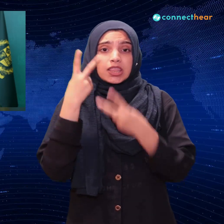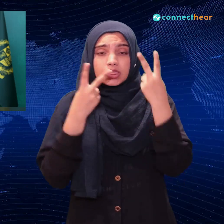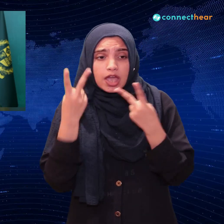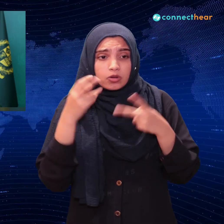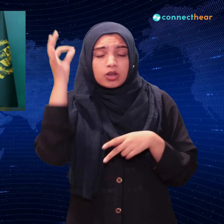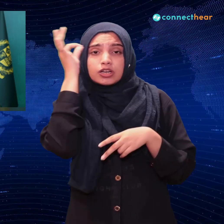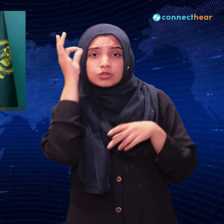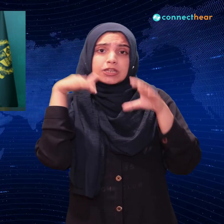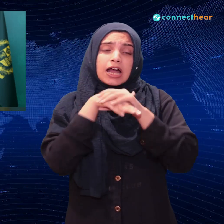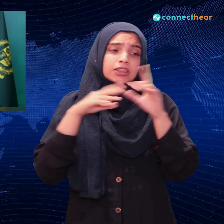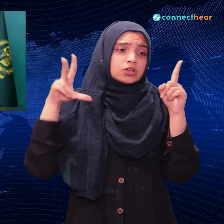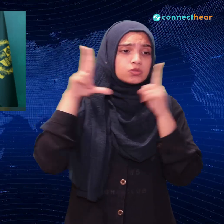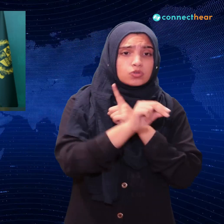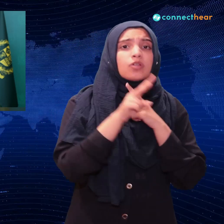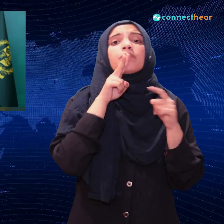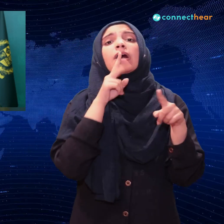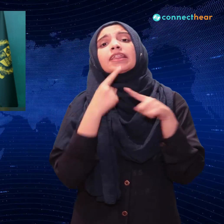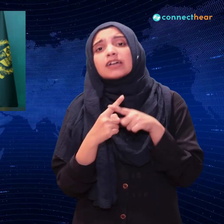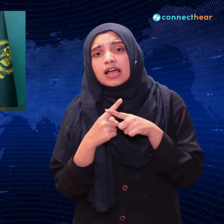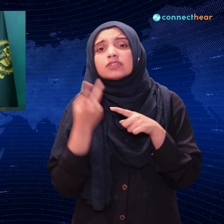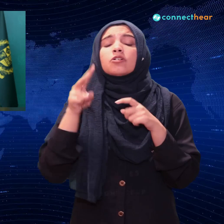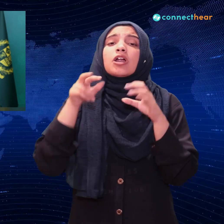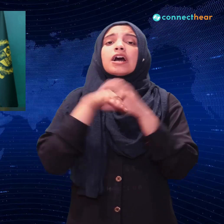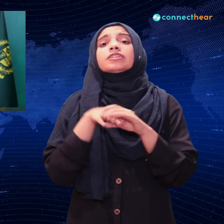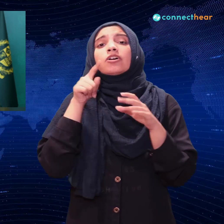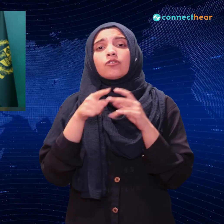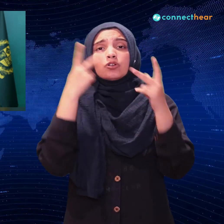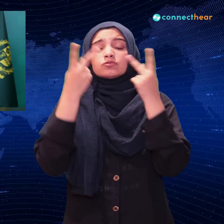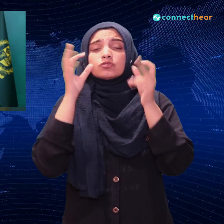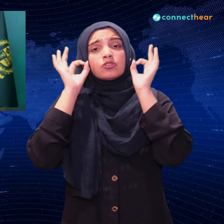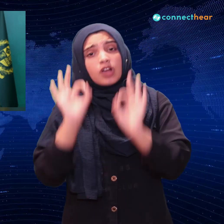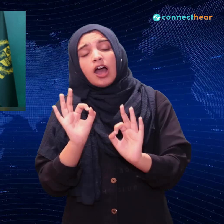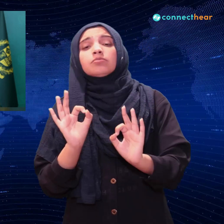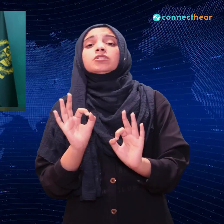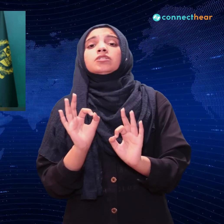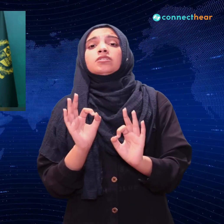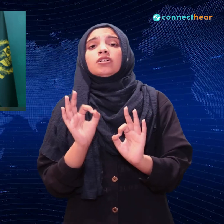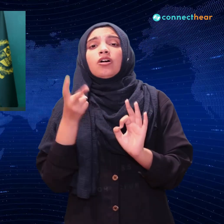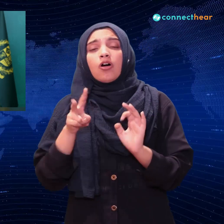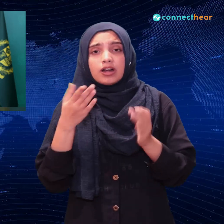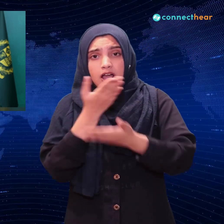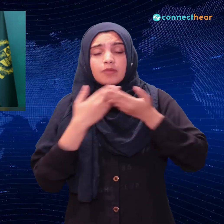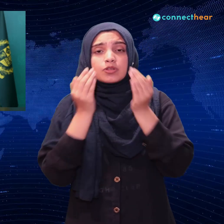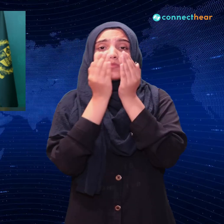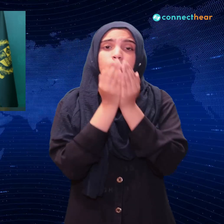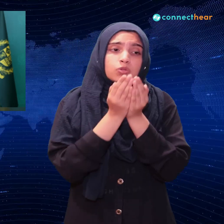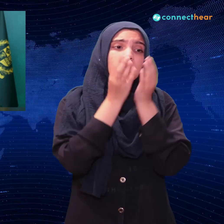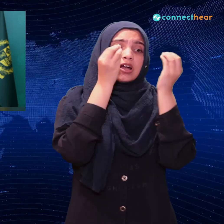accordance with the relevant United Nations Security Council resolutions and the wishes of the Kashmiri